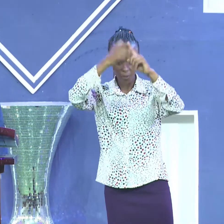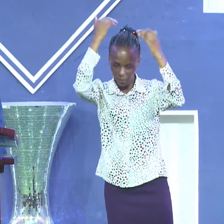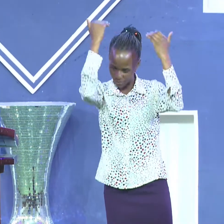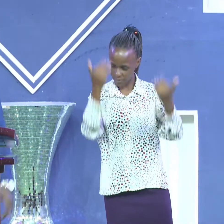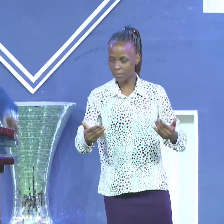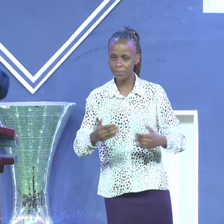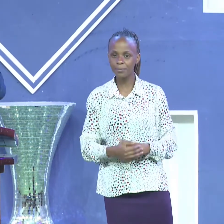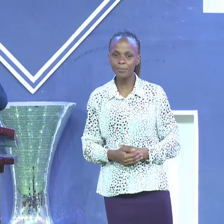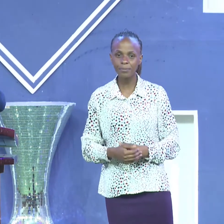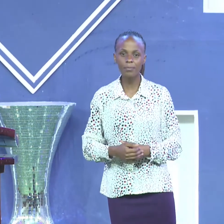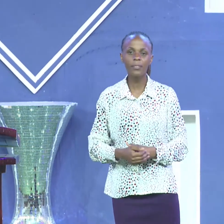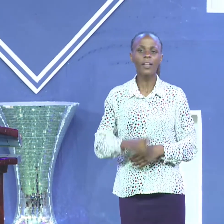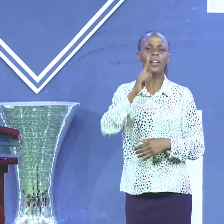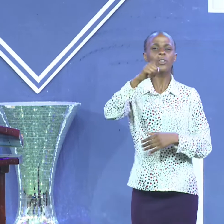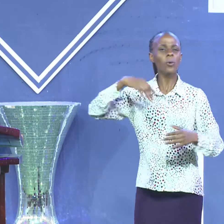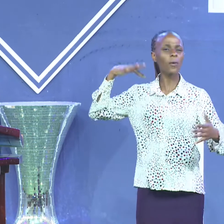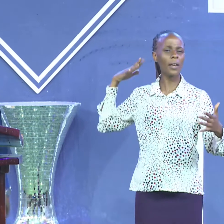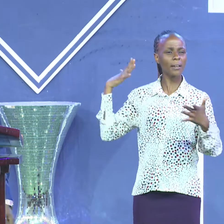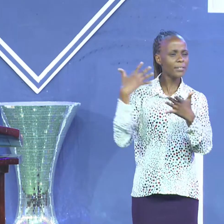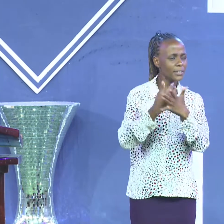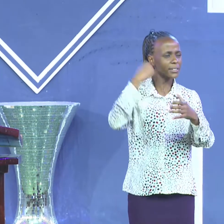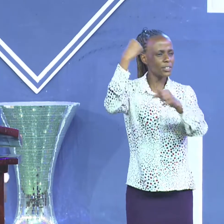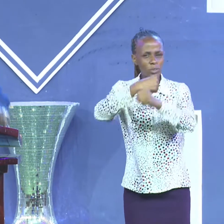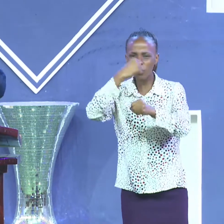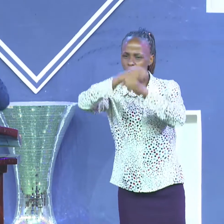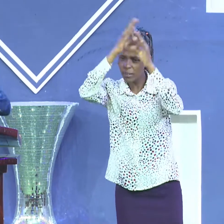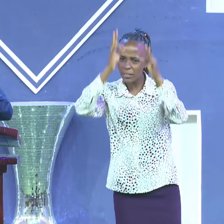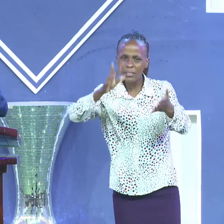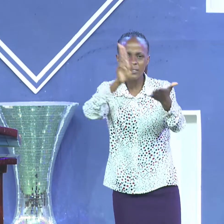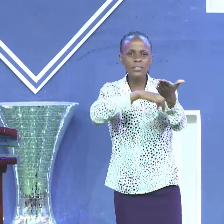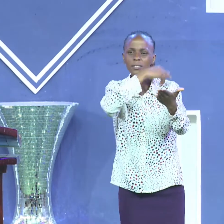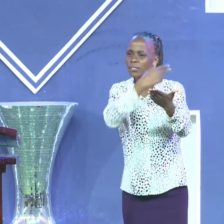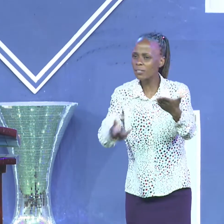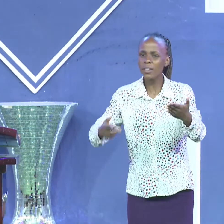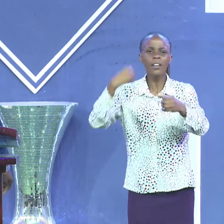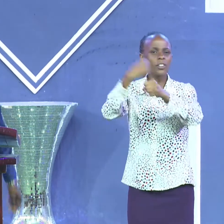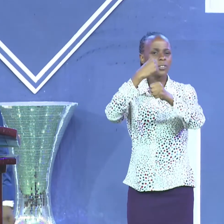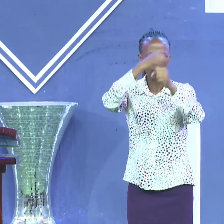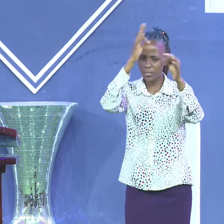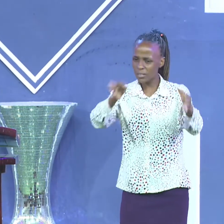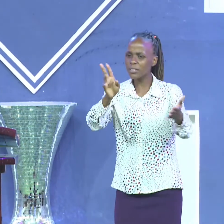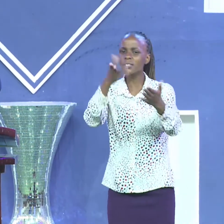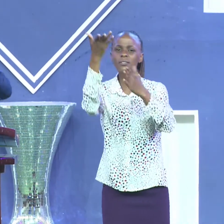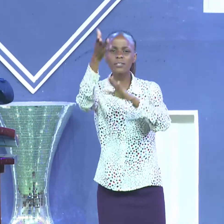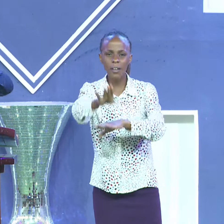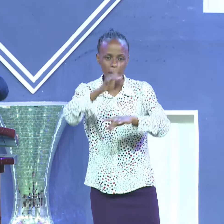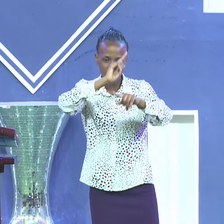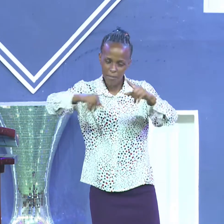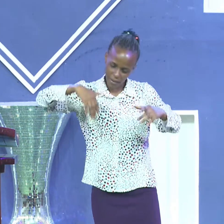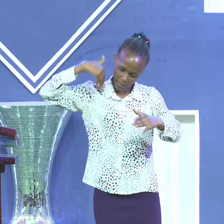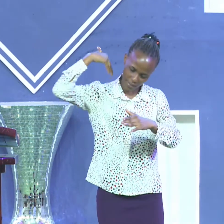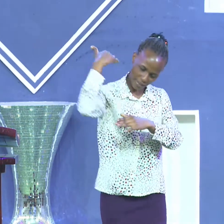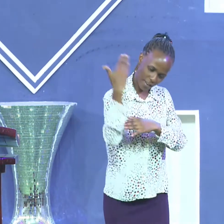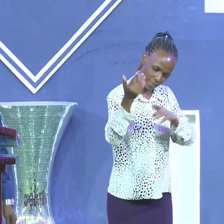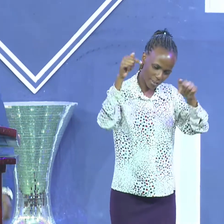begin to be victorious from today. You've been doing so many things and you've been failing. Many things have been